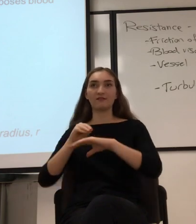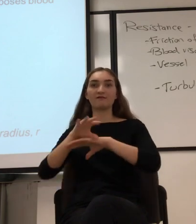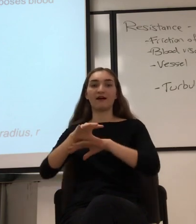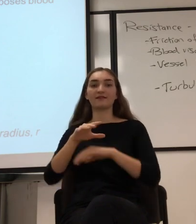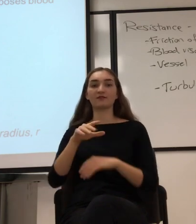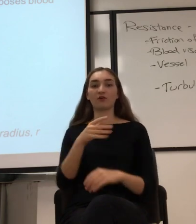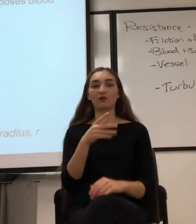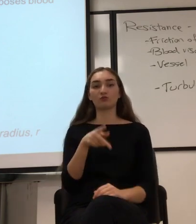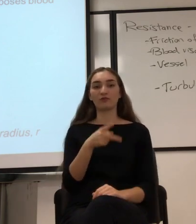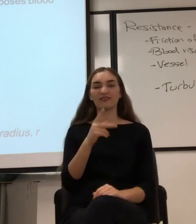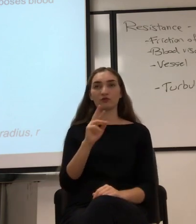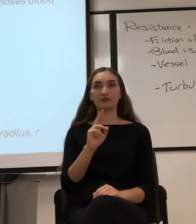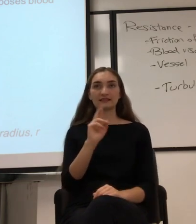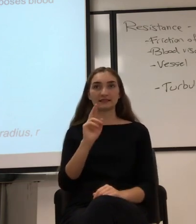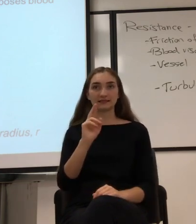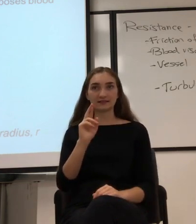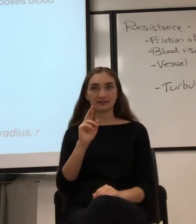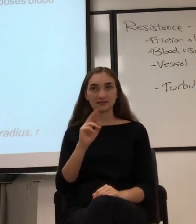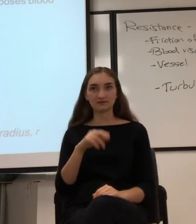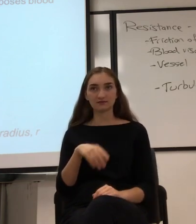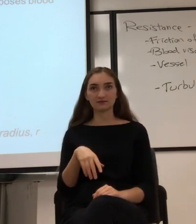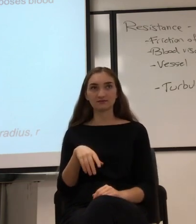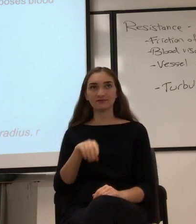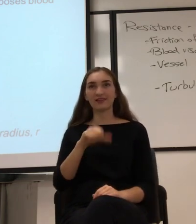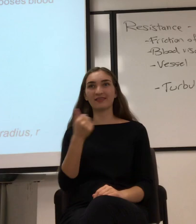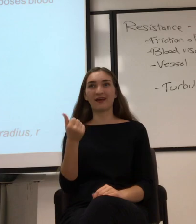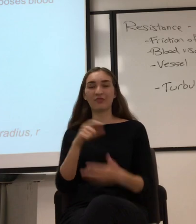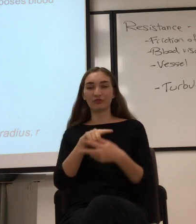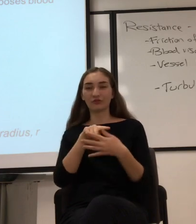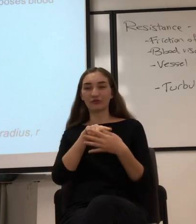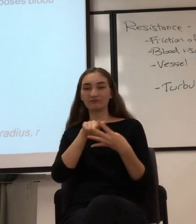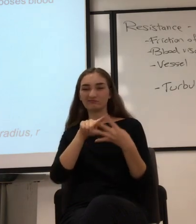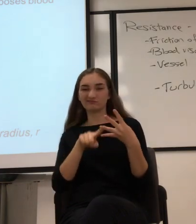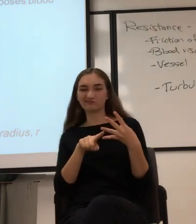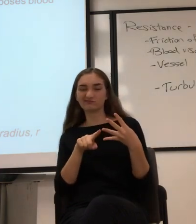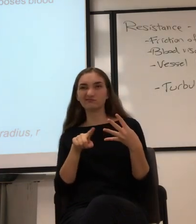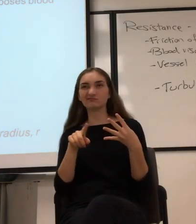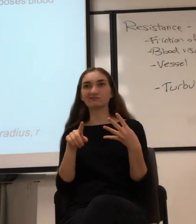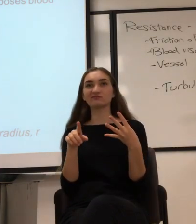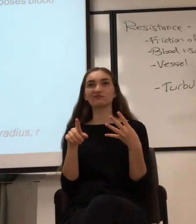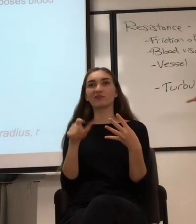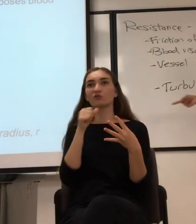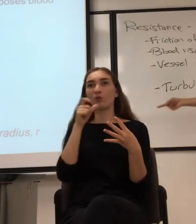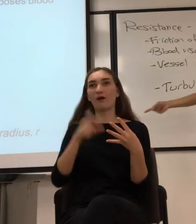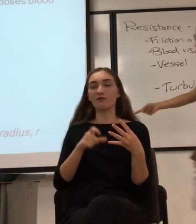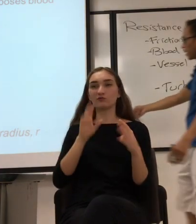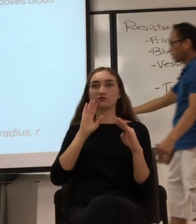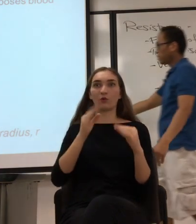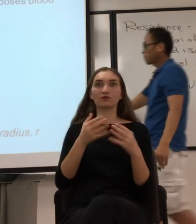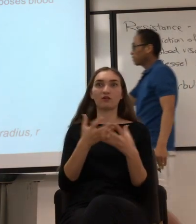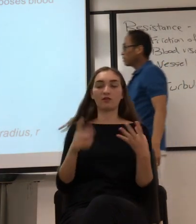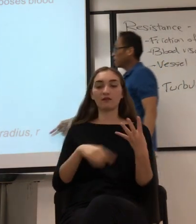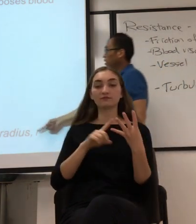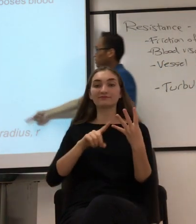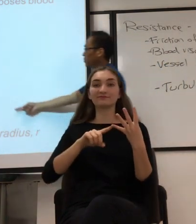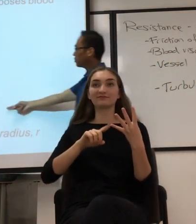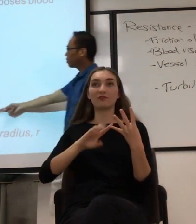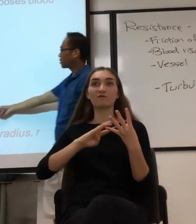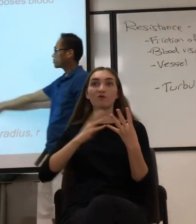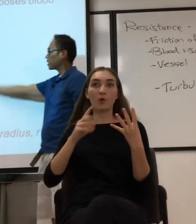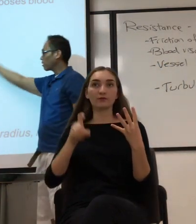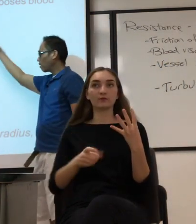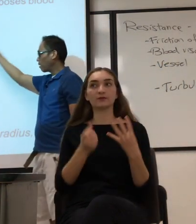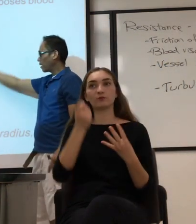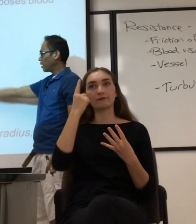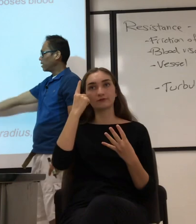all this other stuff, almost cross it out in your notes. I have to mention it, but this is the one you understand. If you